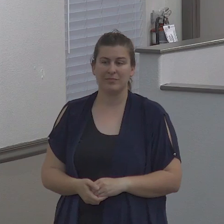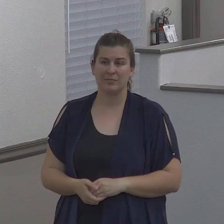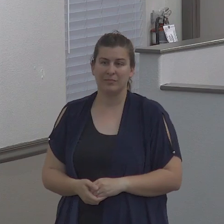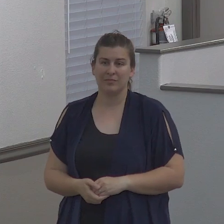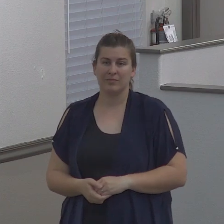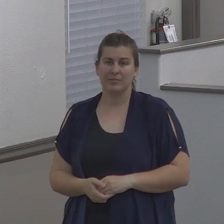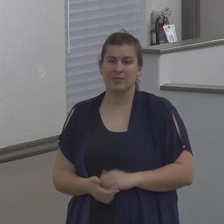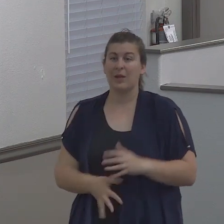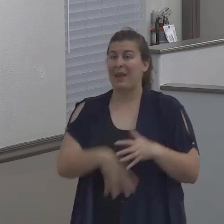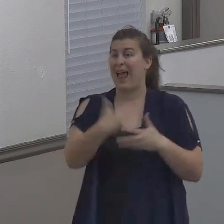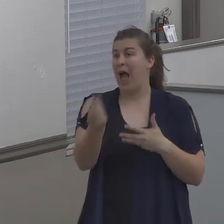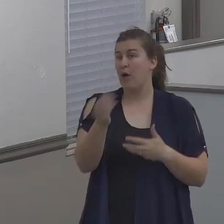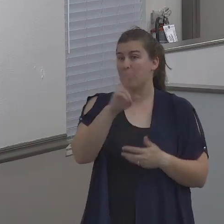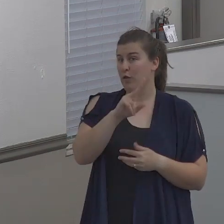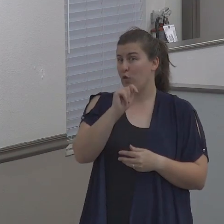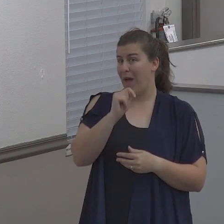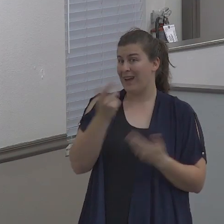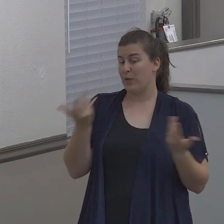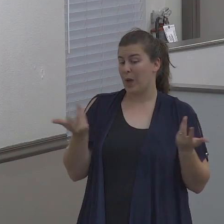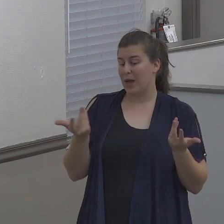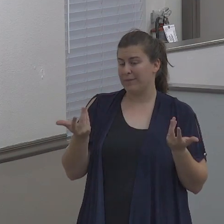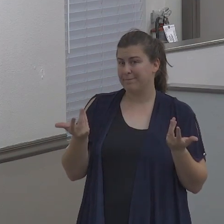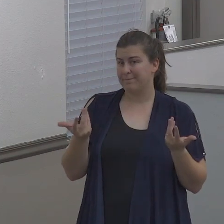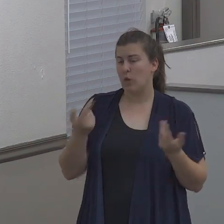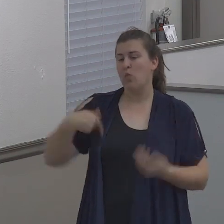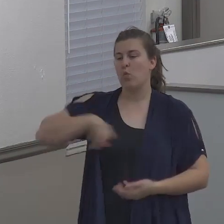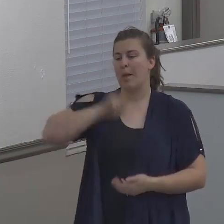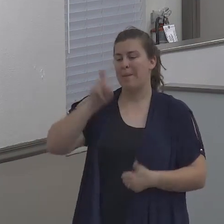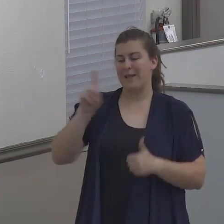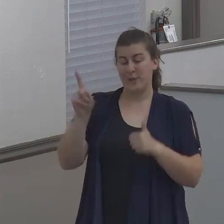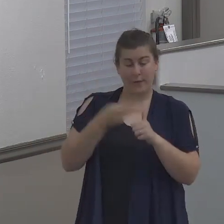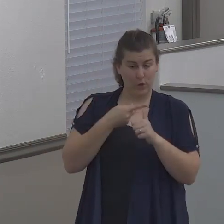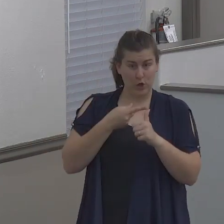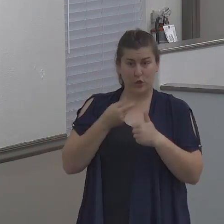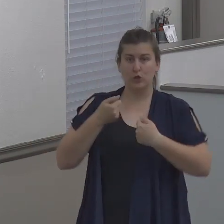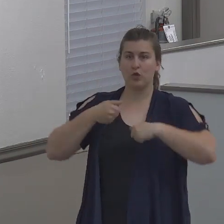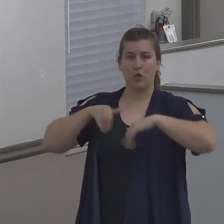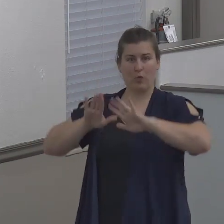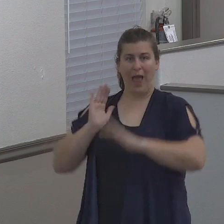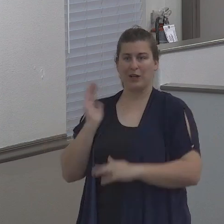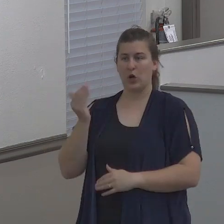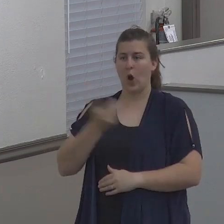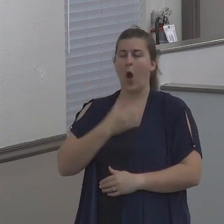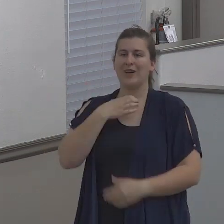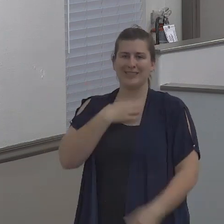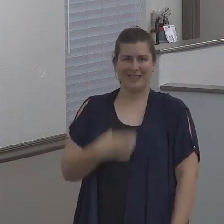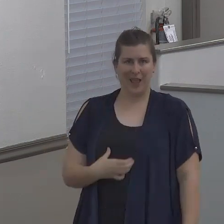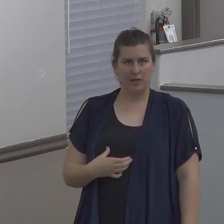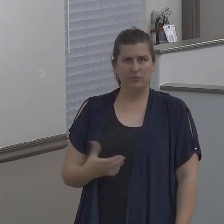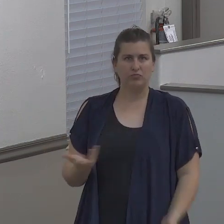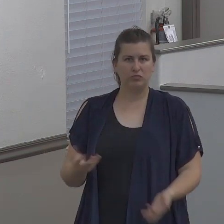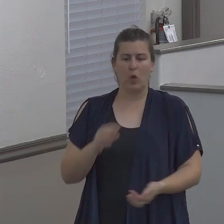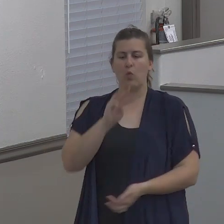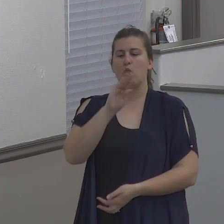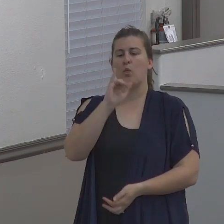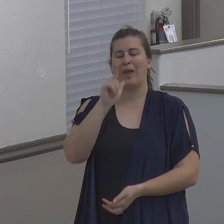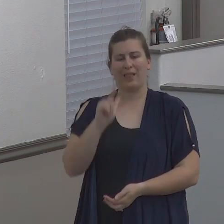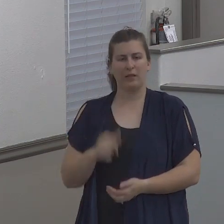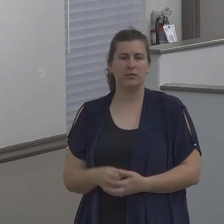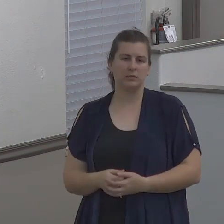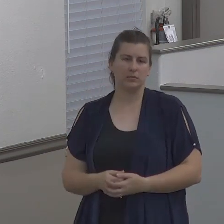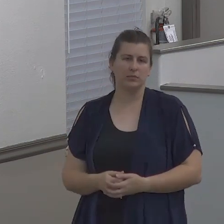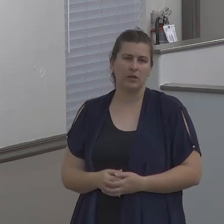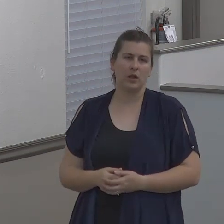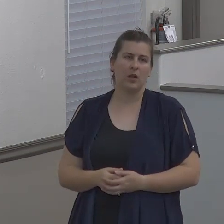God whatsoever. So to get out of the rut, we have to, first of all, we have to surrender our will. We have a